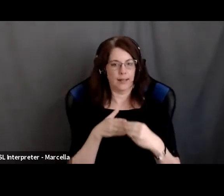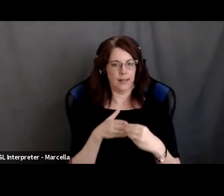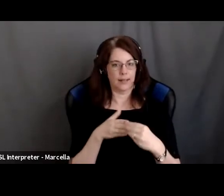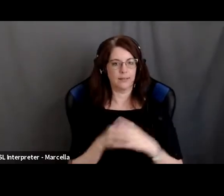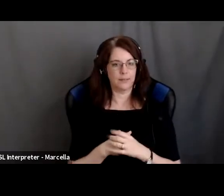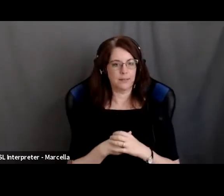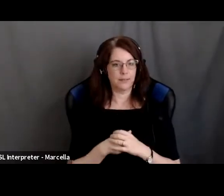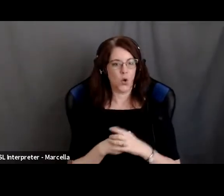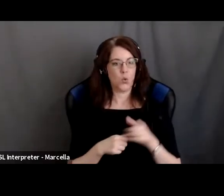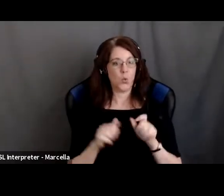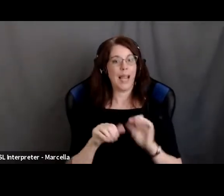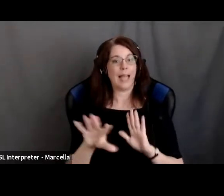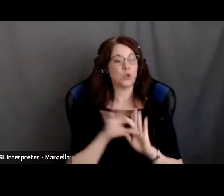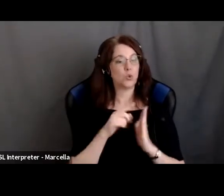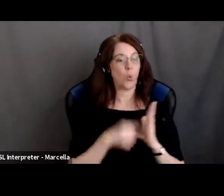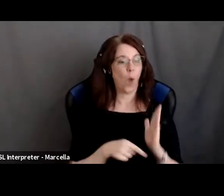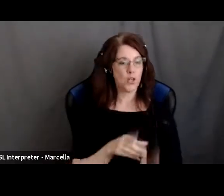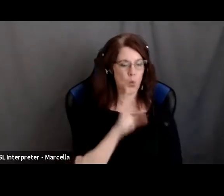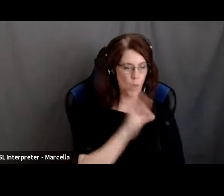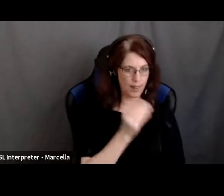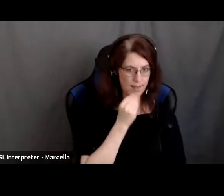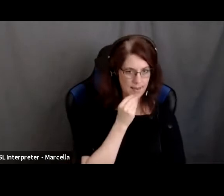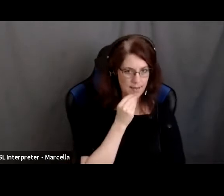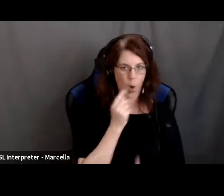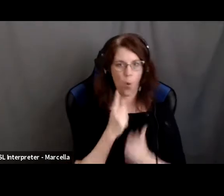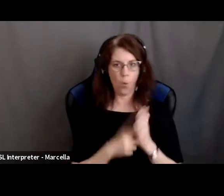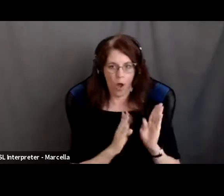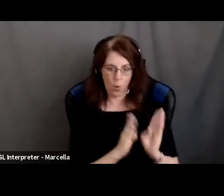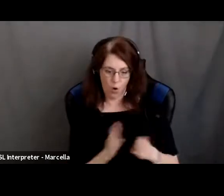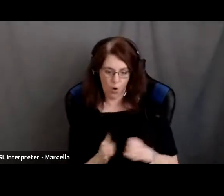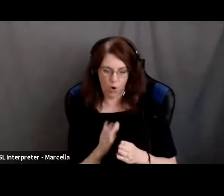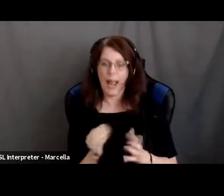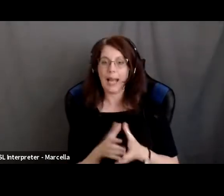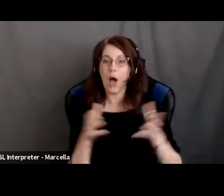again, choose what you're going to eat, in what order, and how much of it.